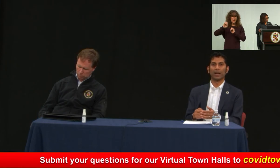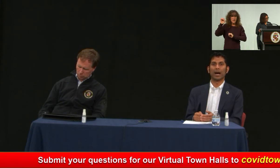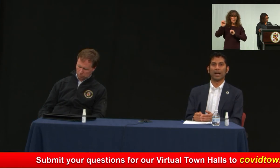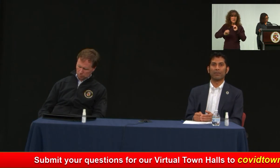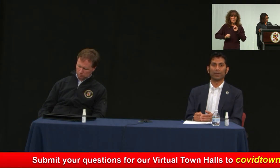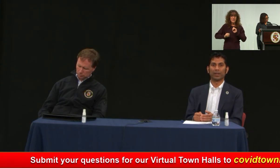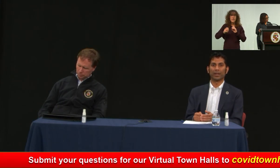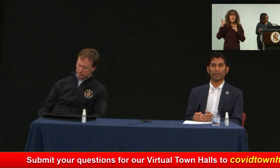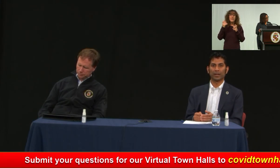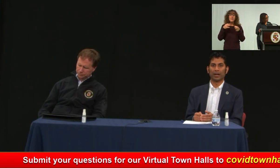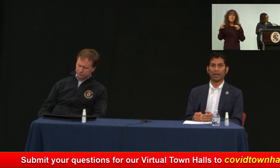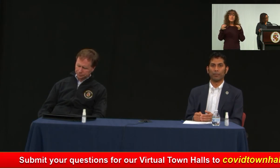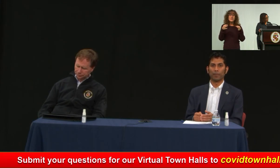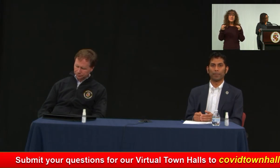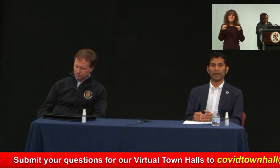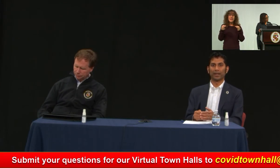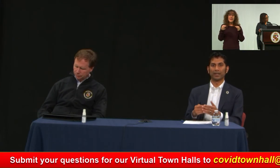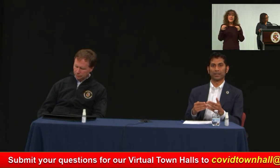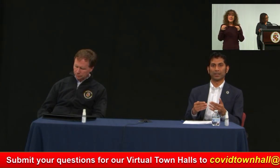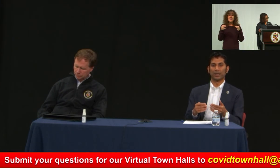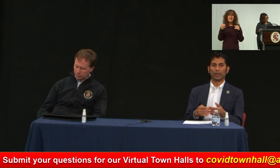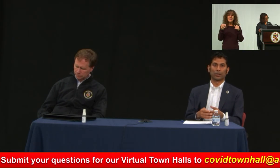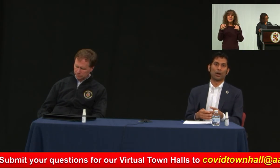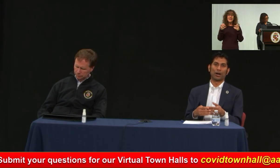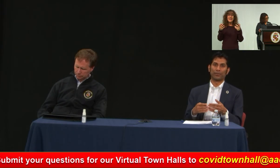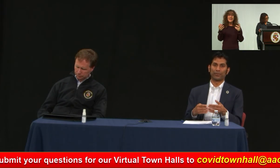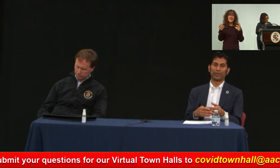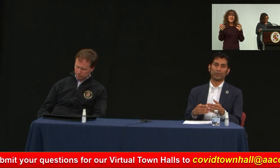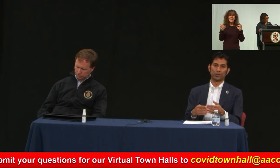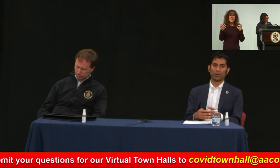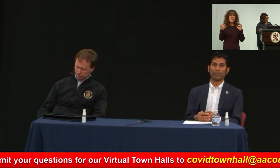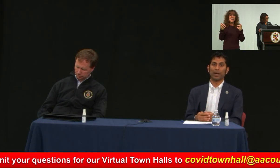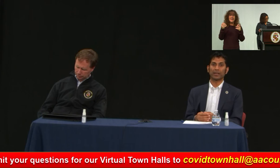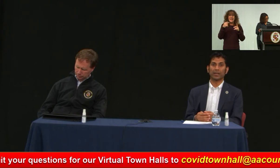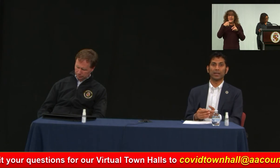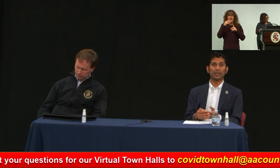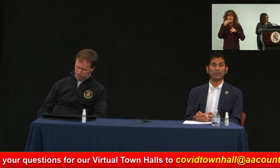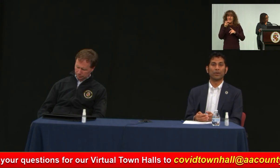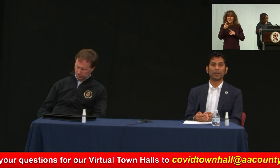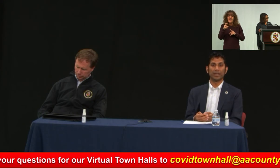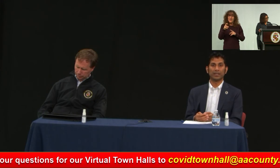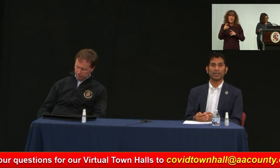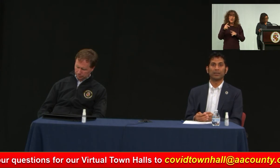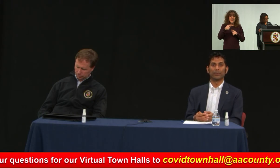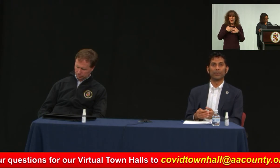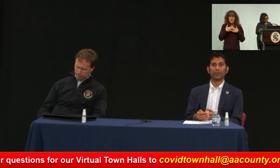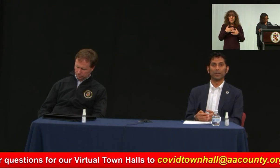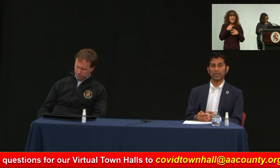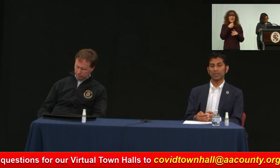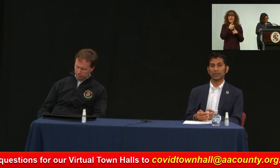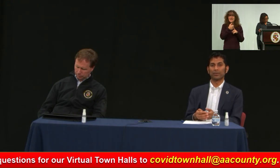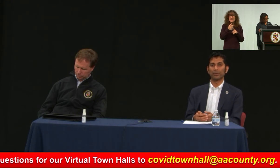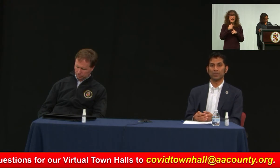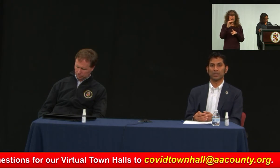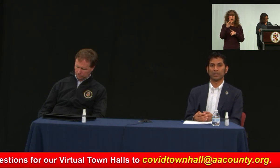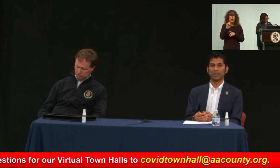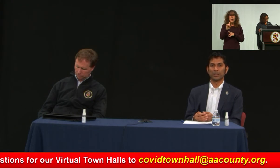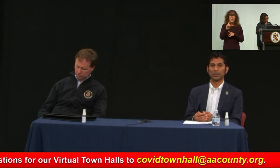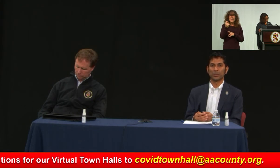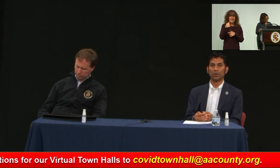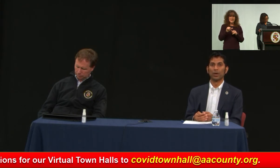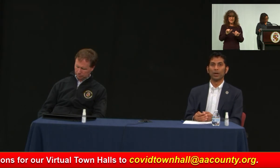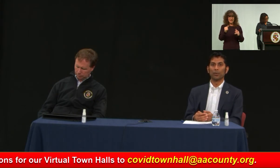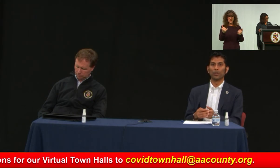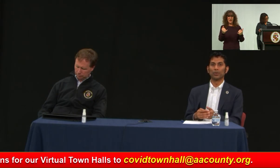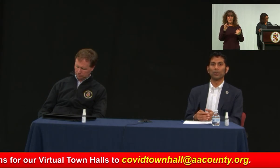that not everything that is cough, fever, short of breath is COVID-19. Flu, it is still flu season.